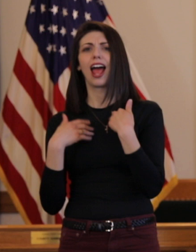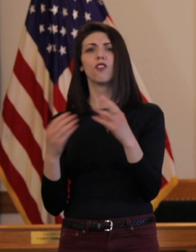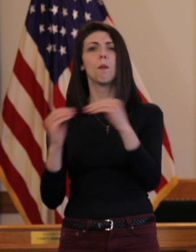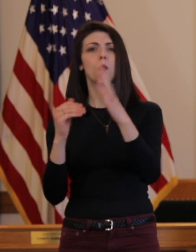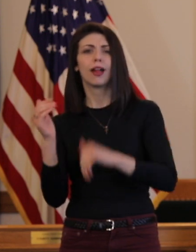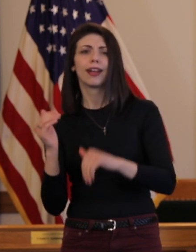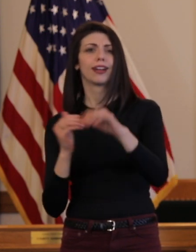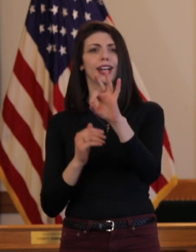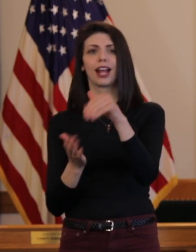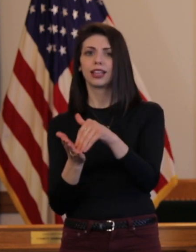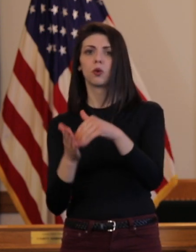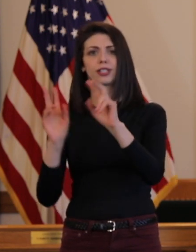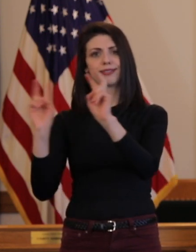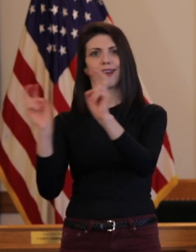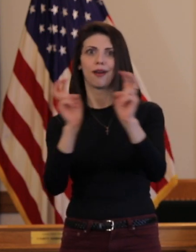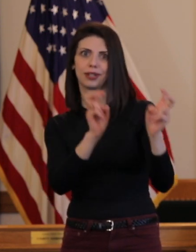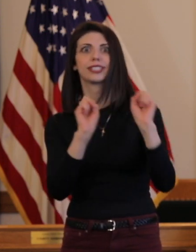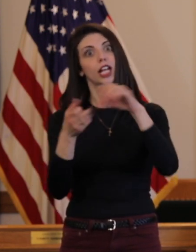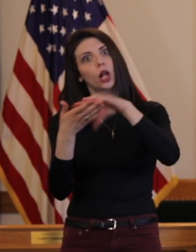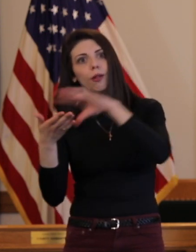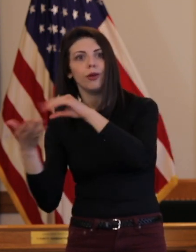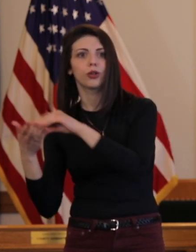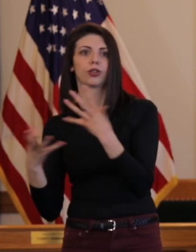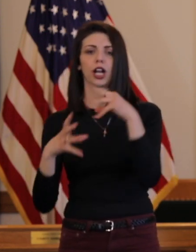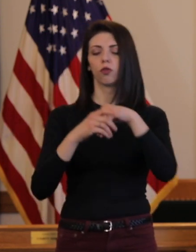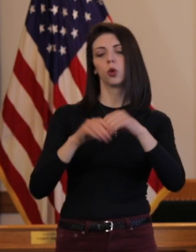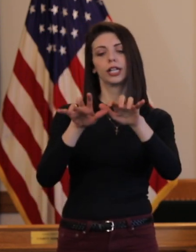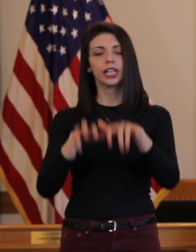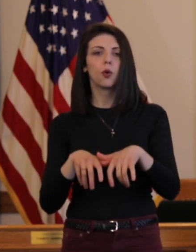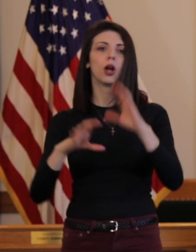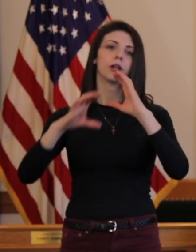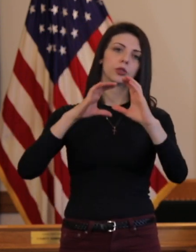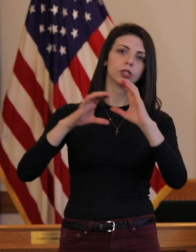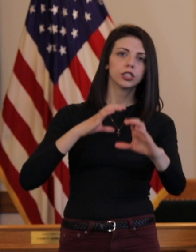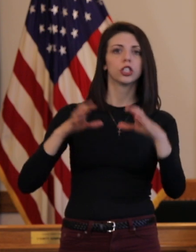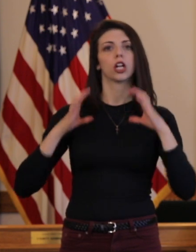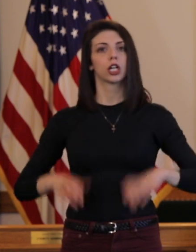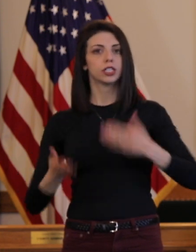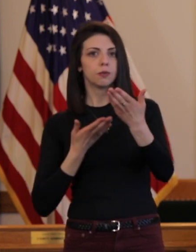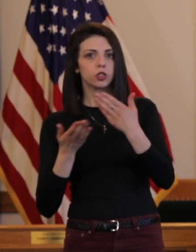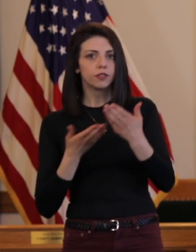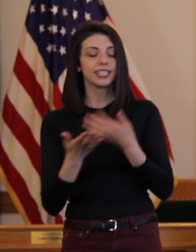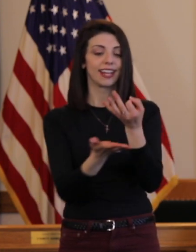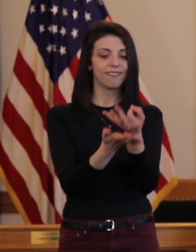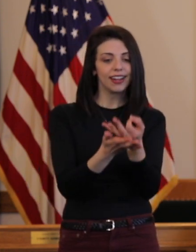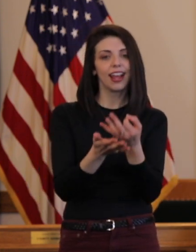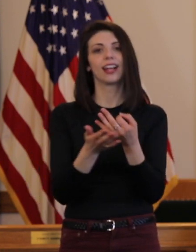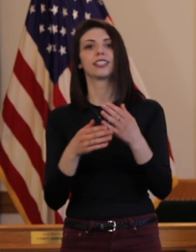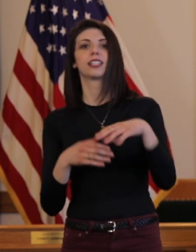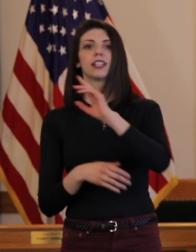available for almost any occupation, including clerical, communications, customer service, finance,